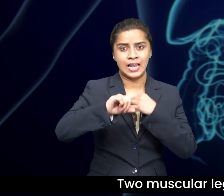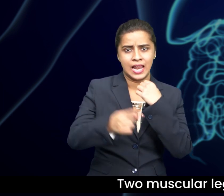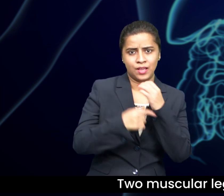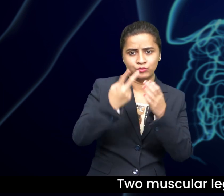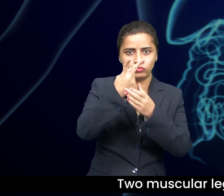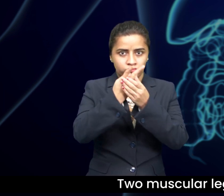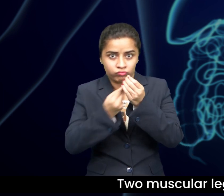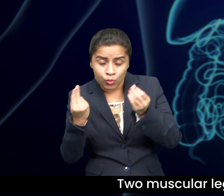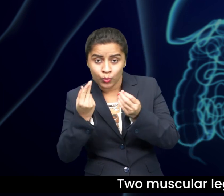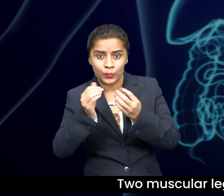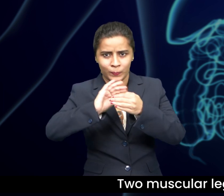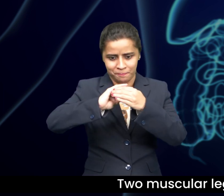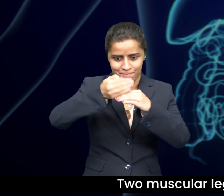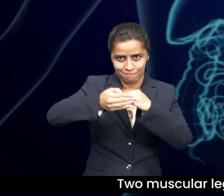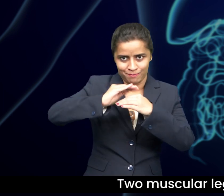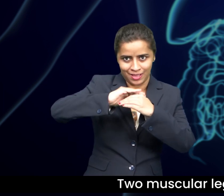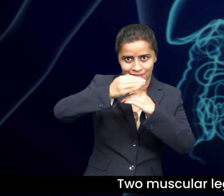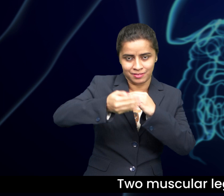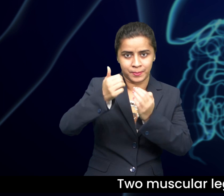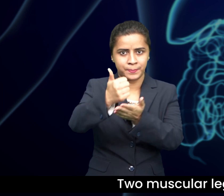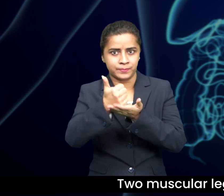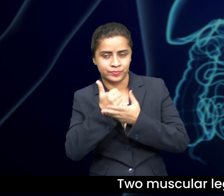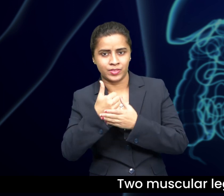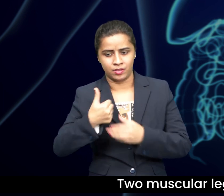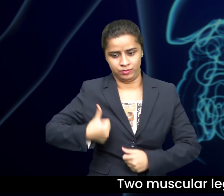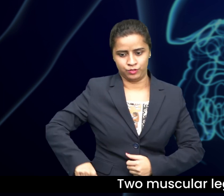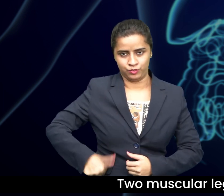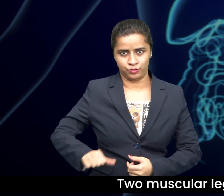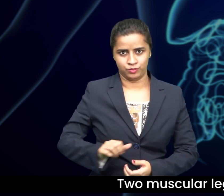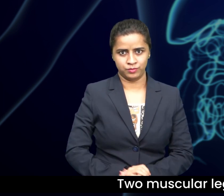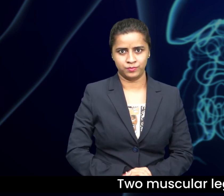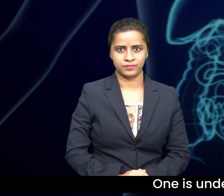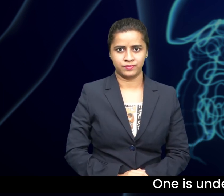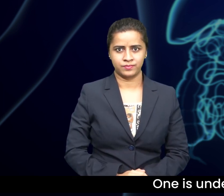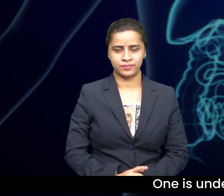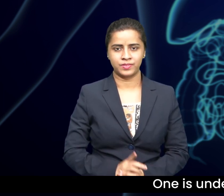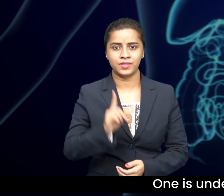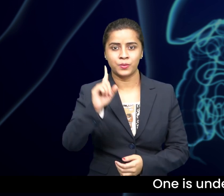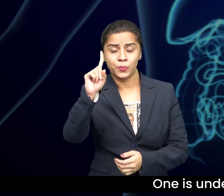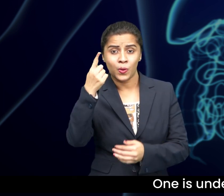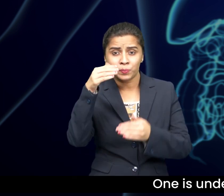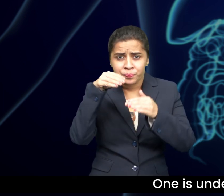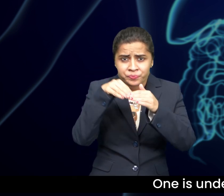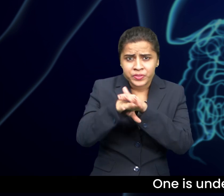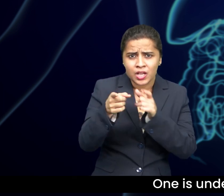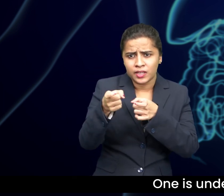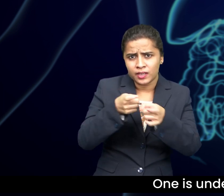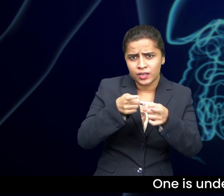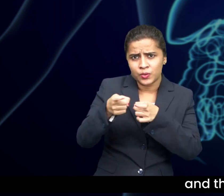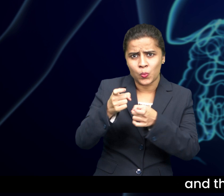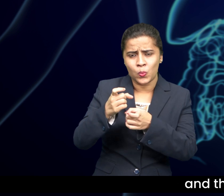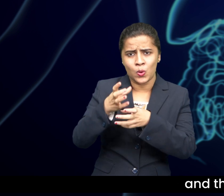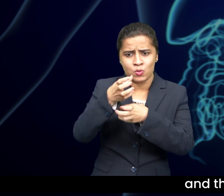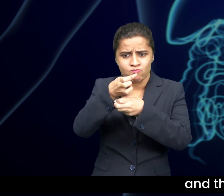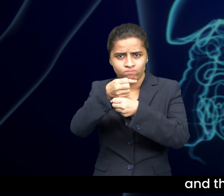Two muscular layers help in the exit of stools. One is under involuntary control